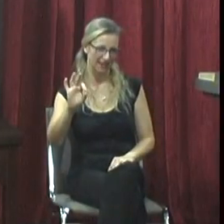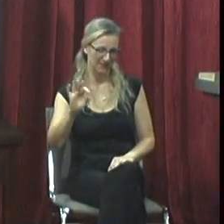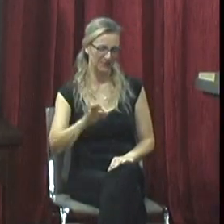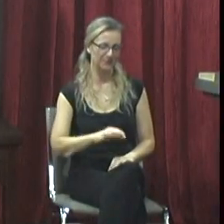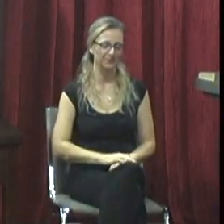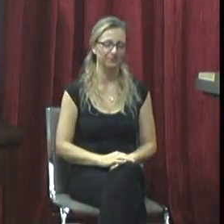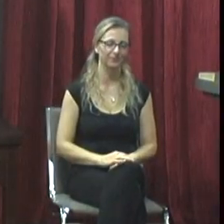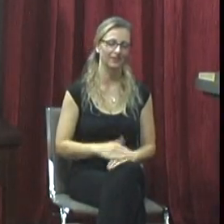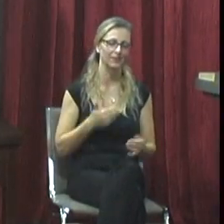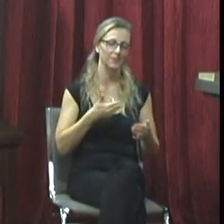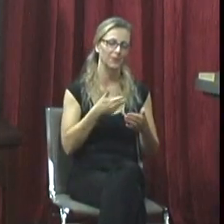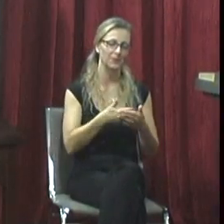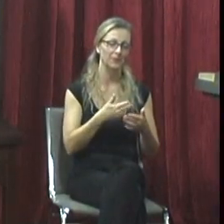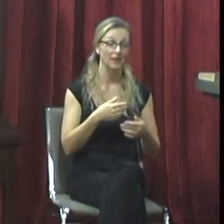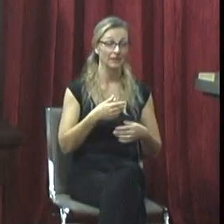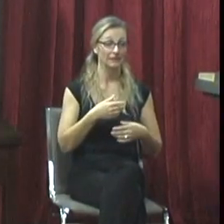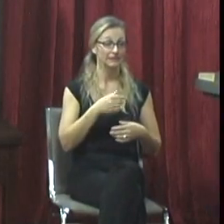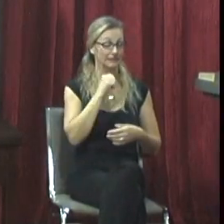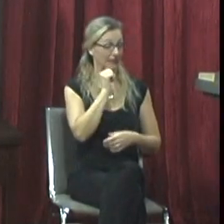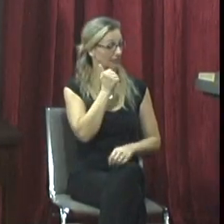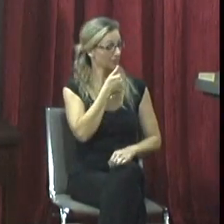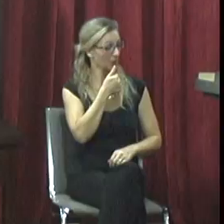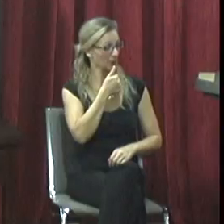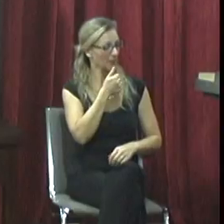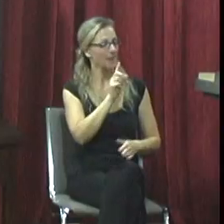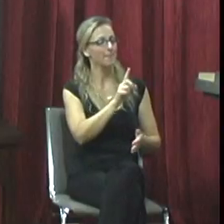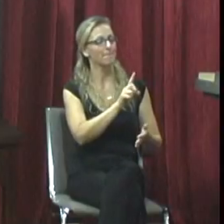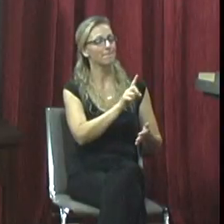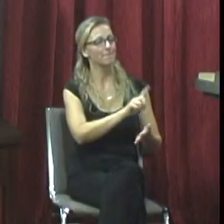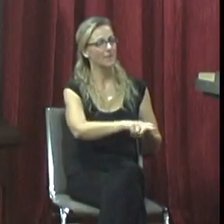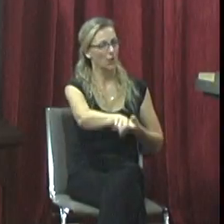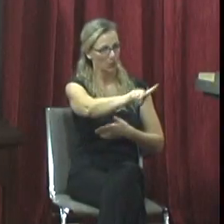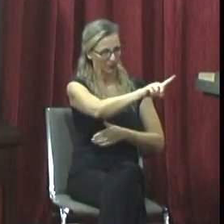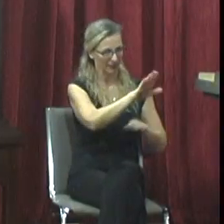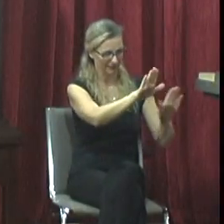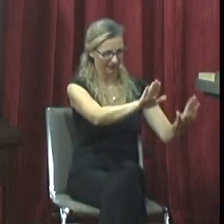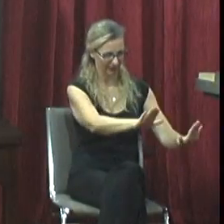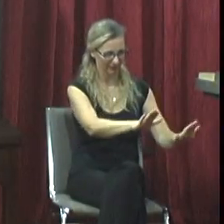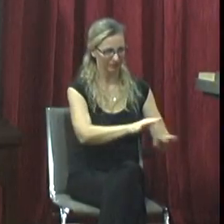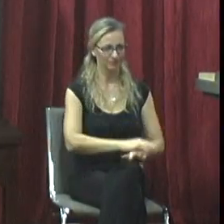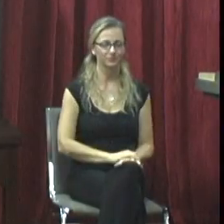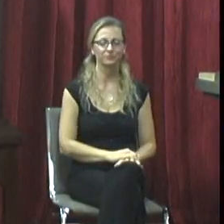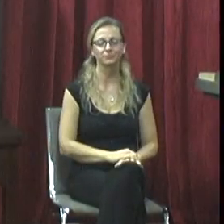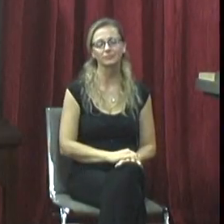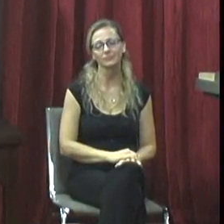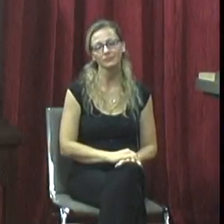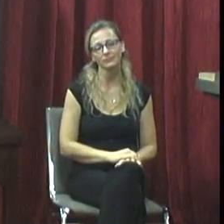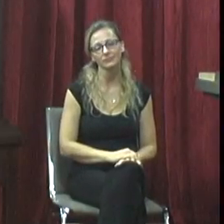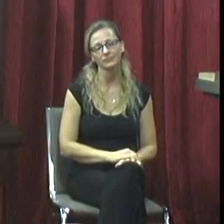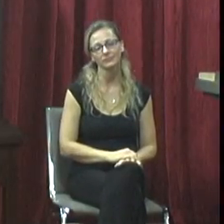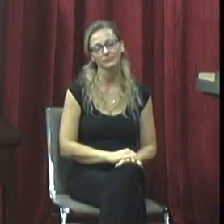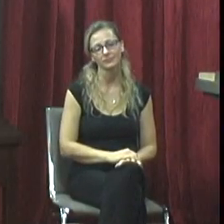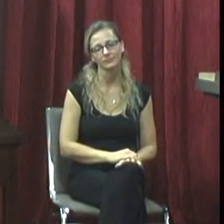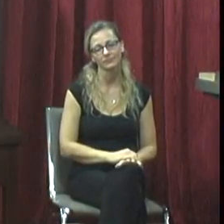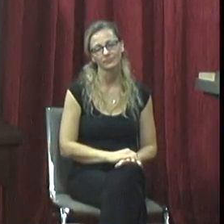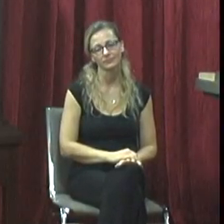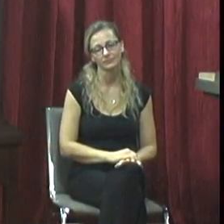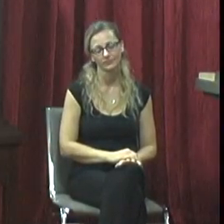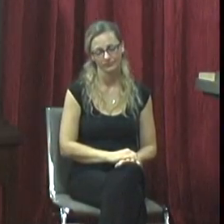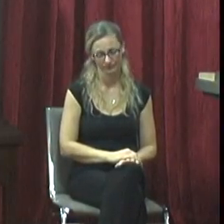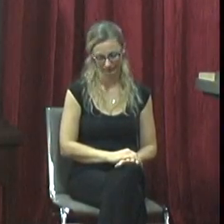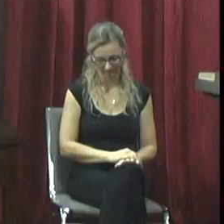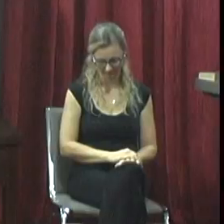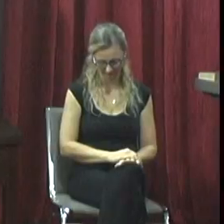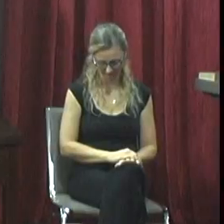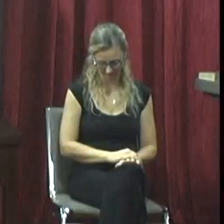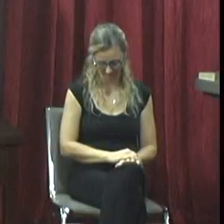be this next Sunday, not tomorrow, but a week from Sunday. And as I was preparing this week, I was thinking, you know, should